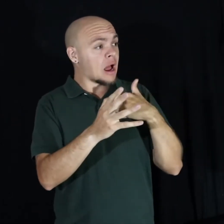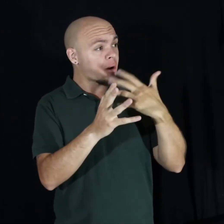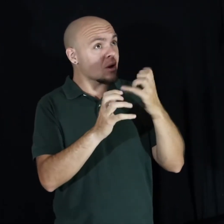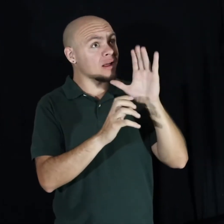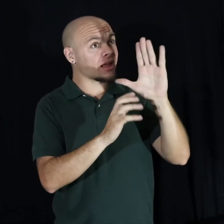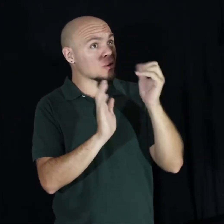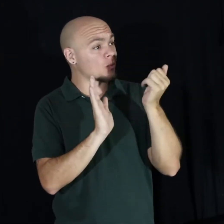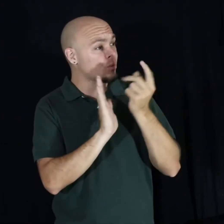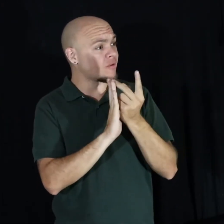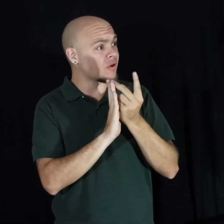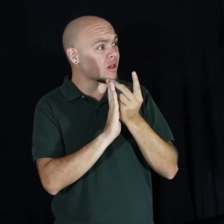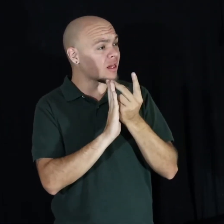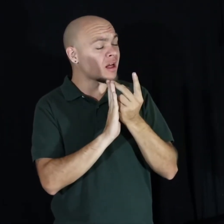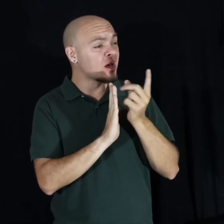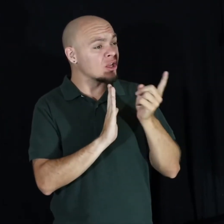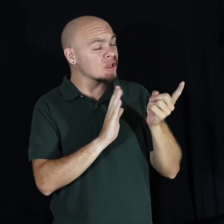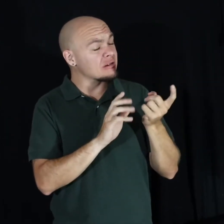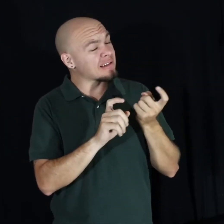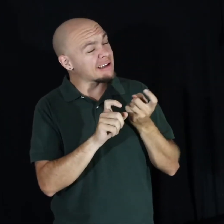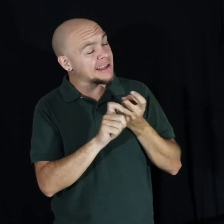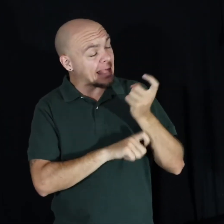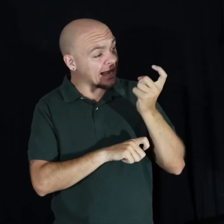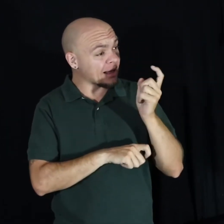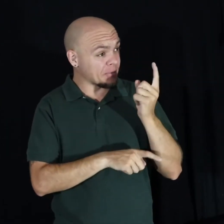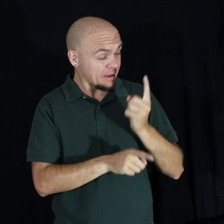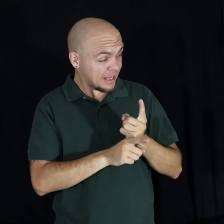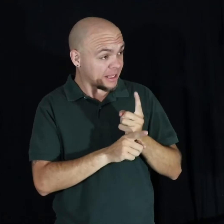me. Well, I took the leap,